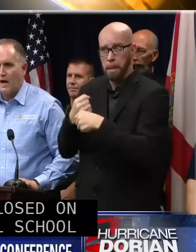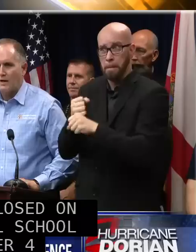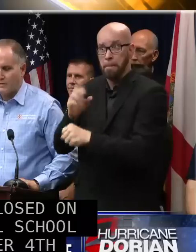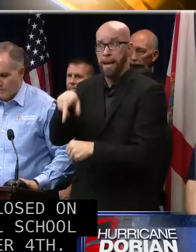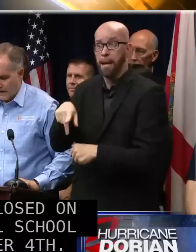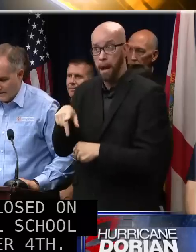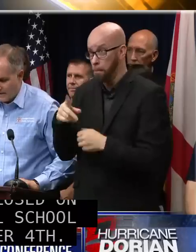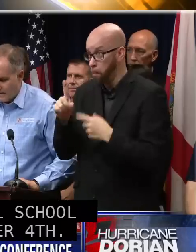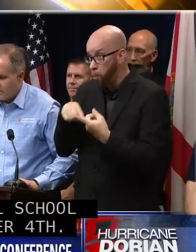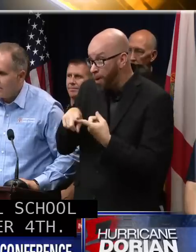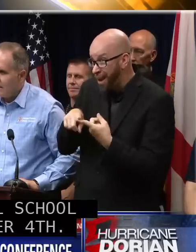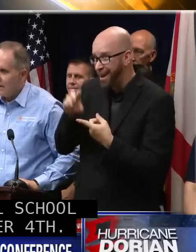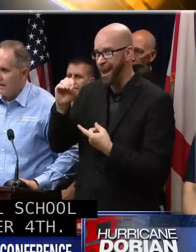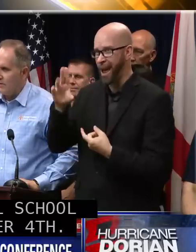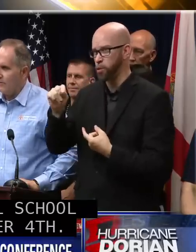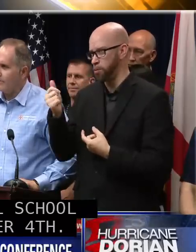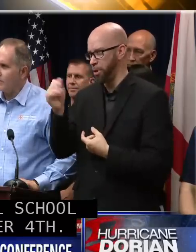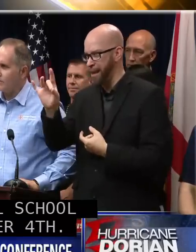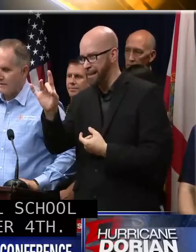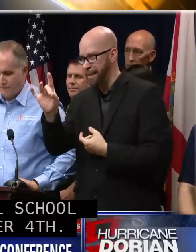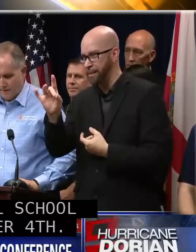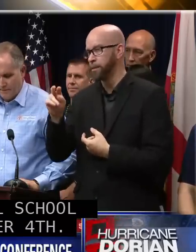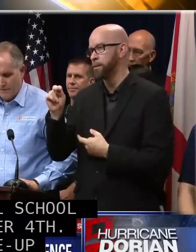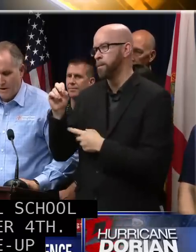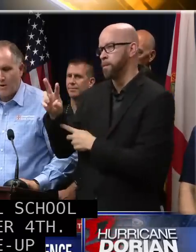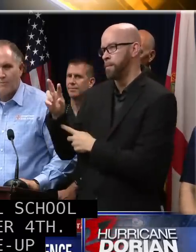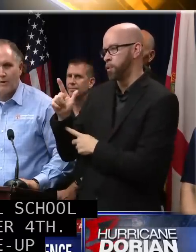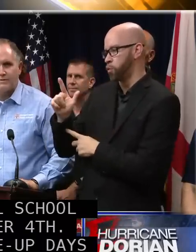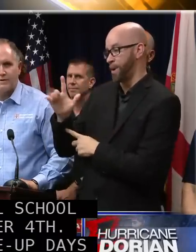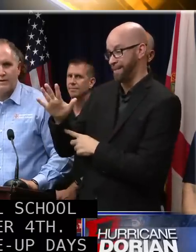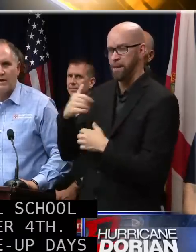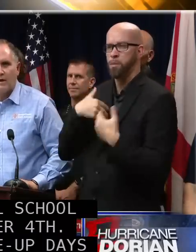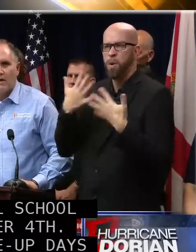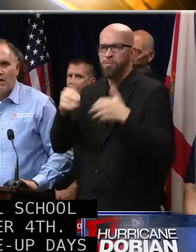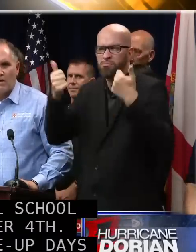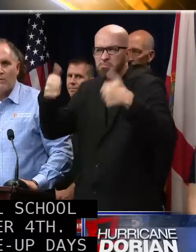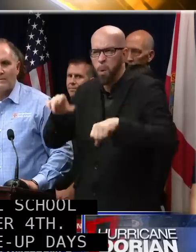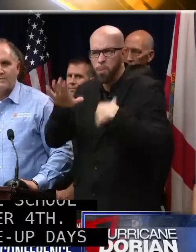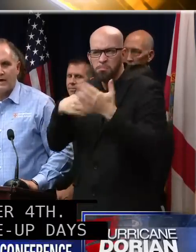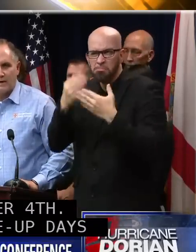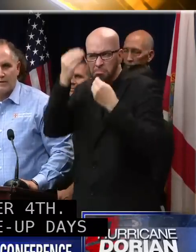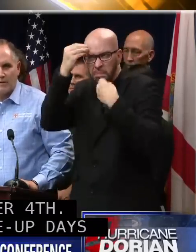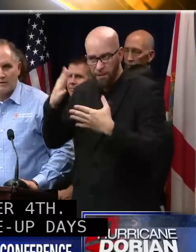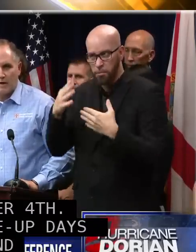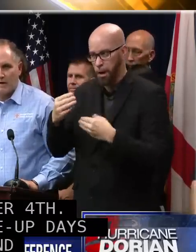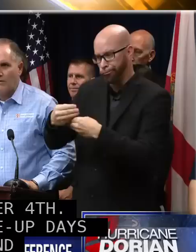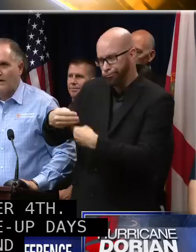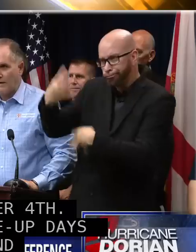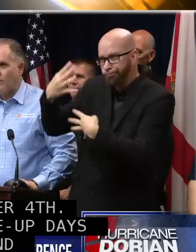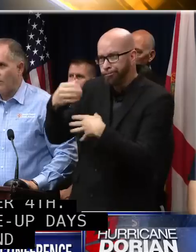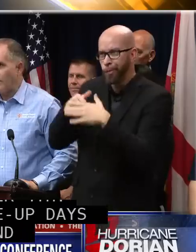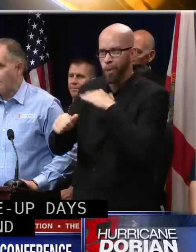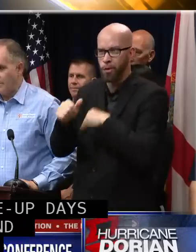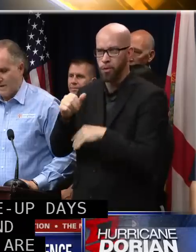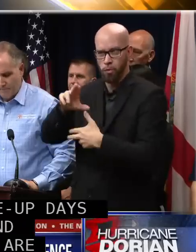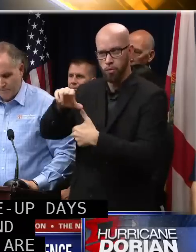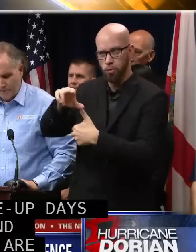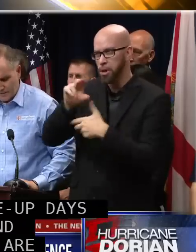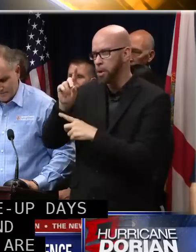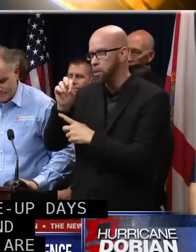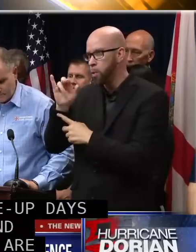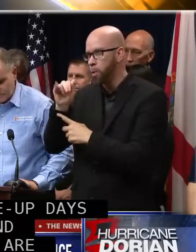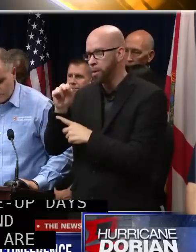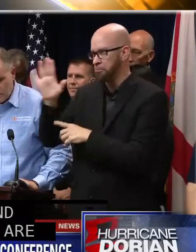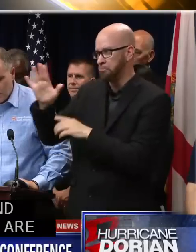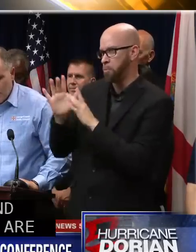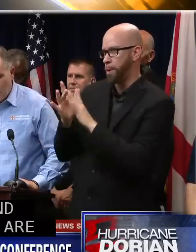will be October 18th and November 25th, and they are posted on our website under our Hurricane Dorian information